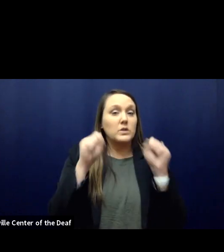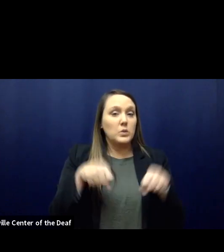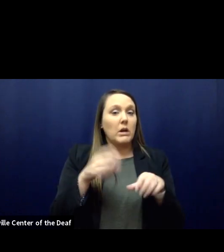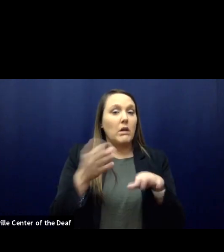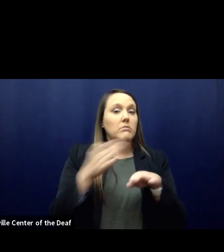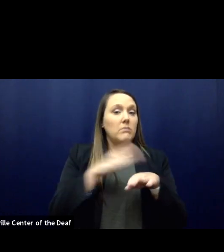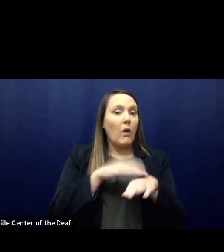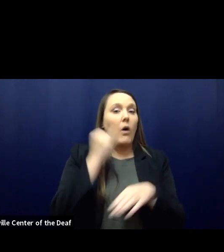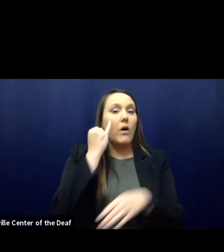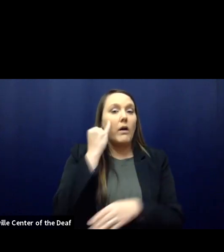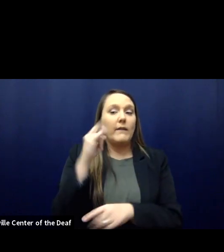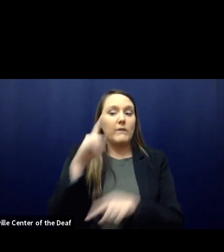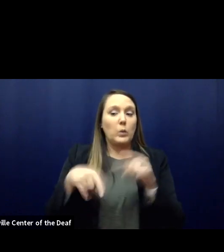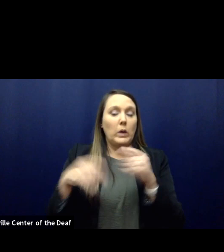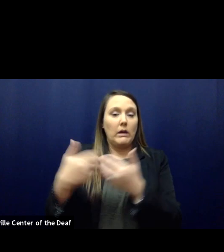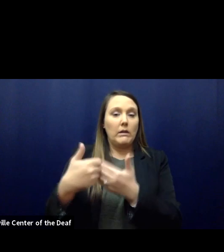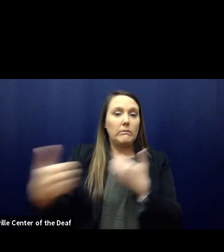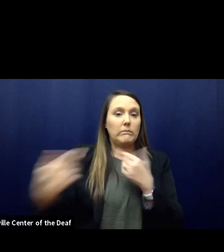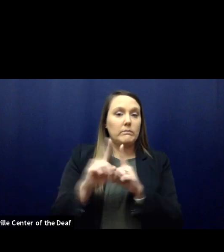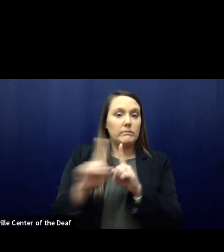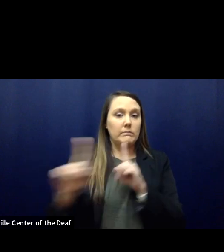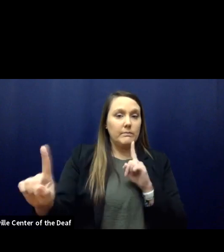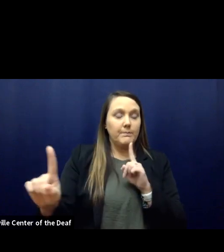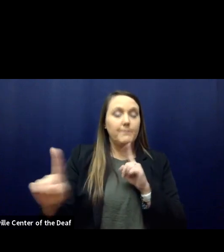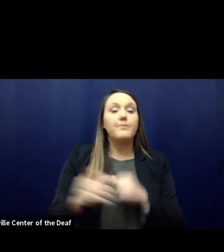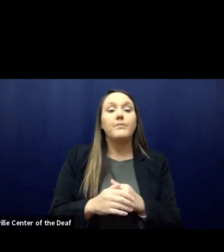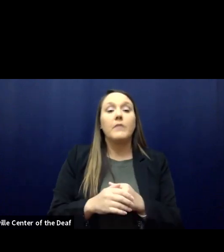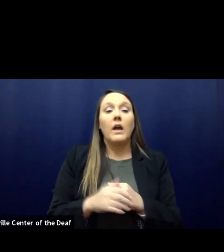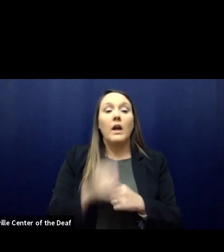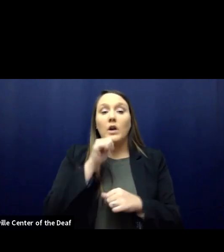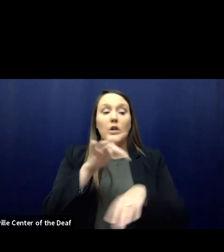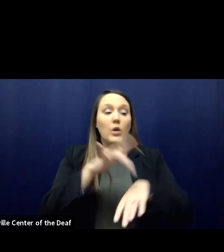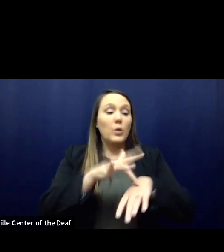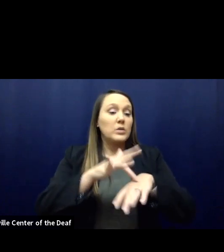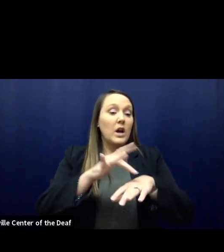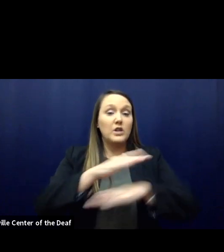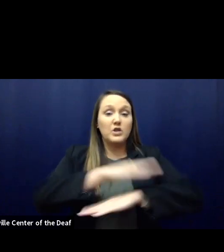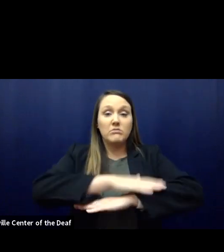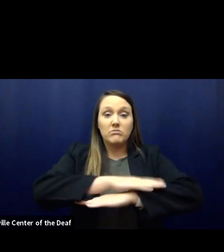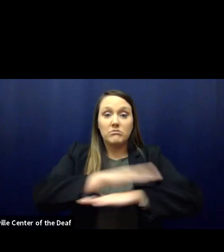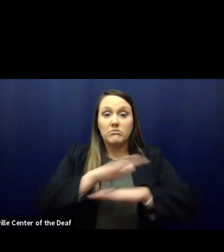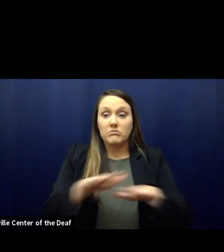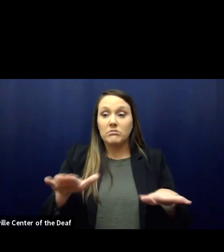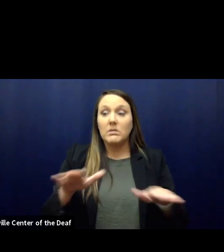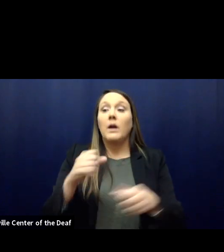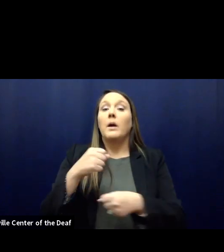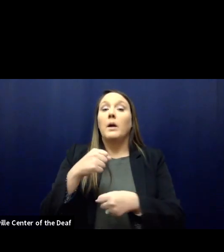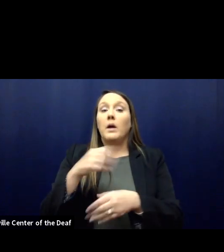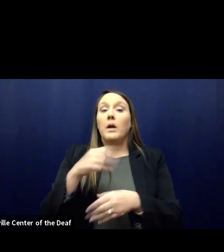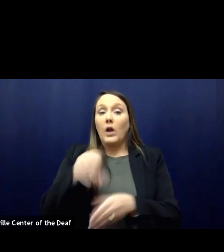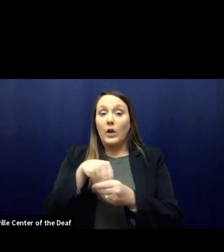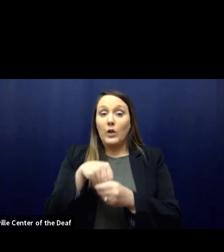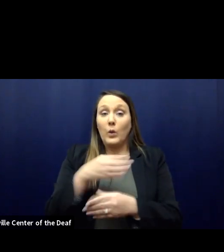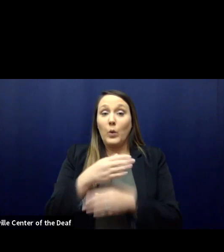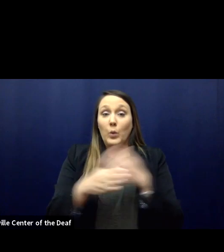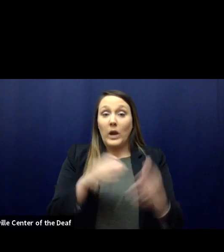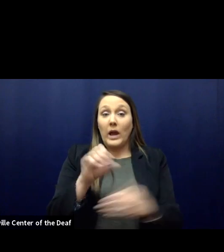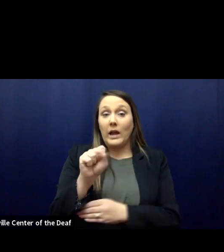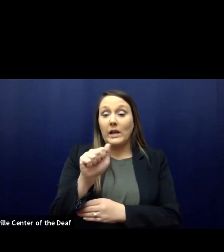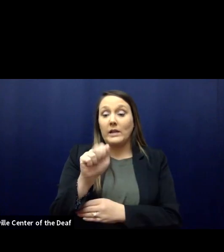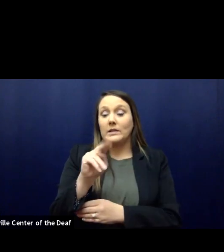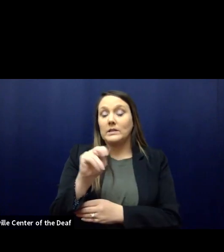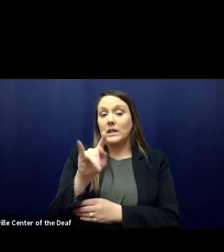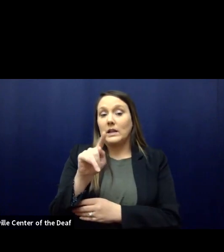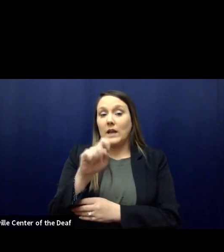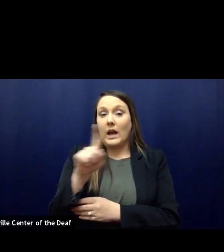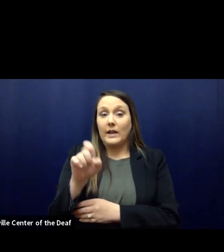isn't possible. Avoid high-touch surfaces. Be sure to pack hand sanitizer. And if you're meeting friends or family